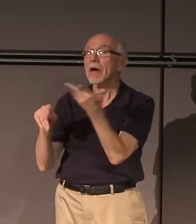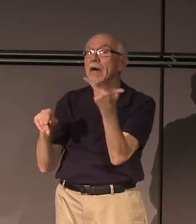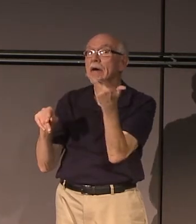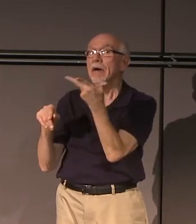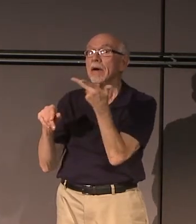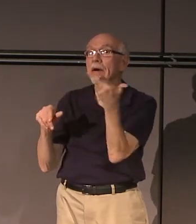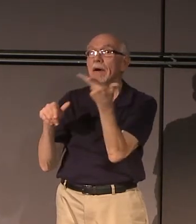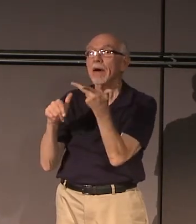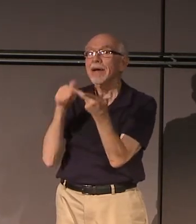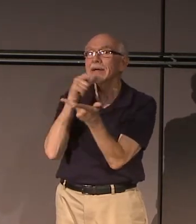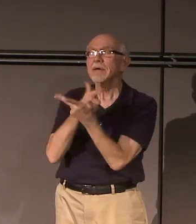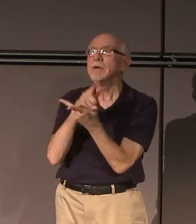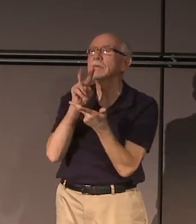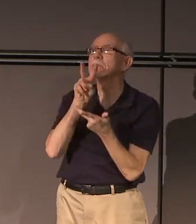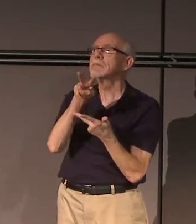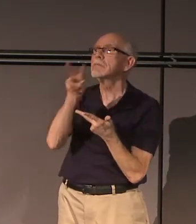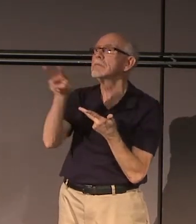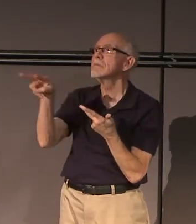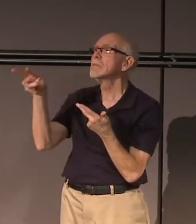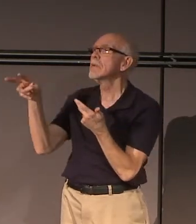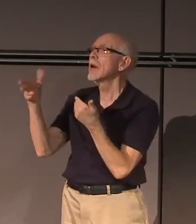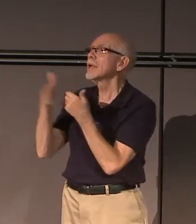After the economy started to recover,